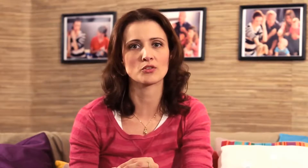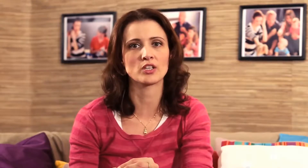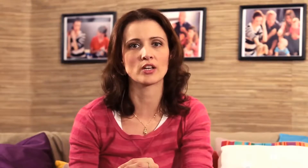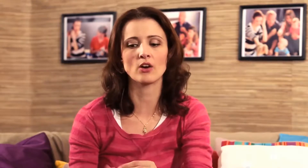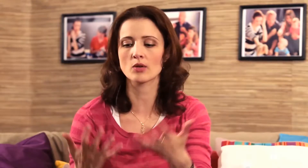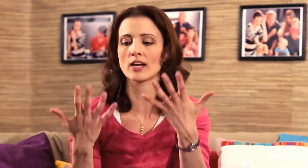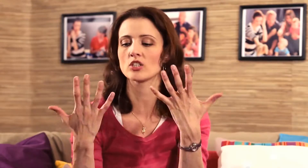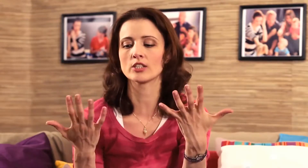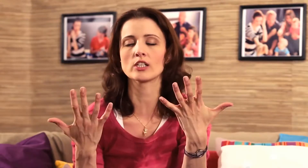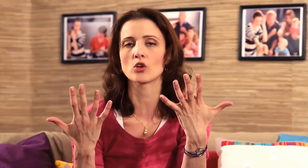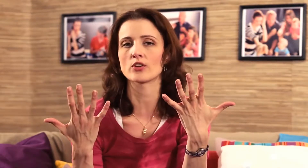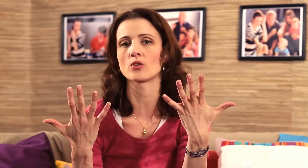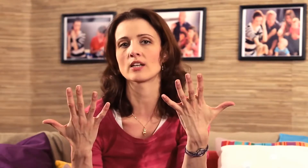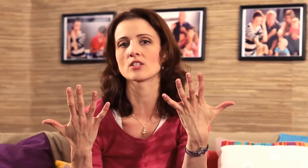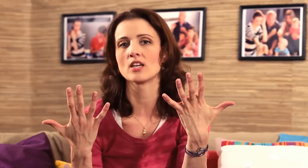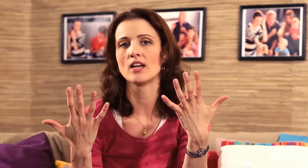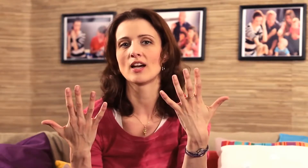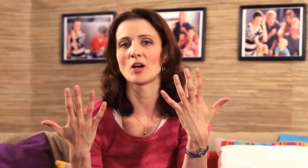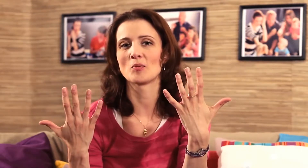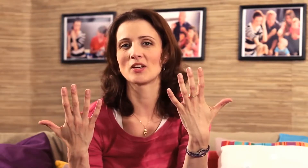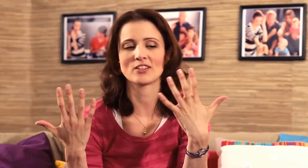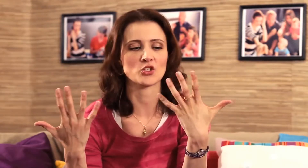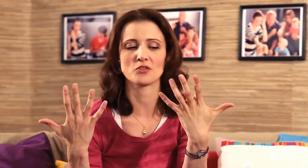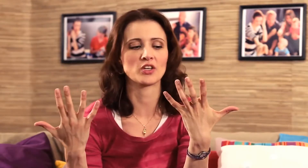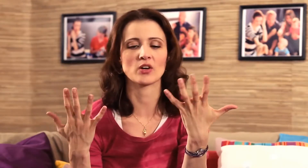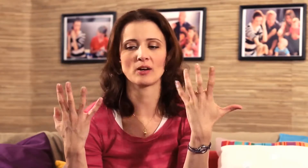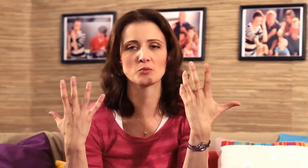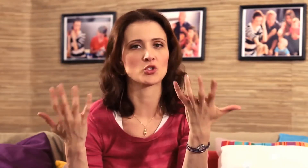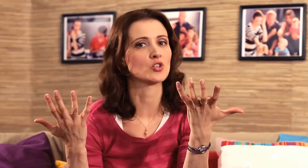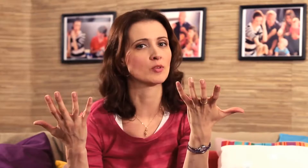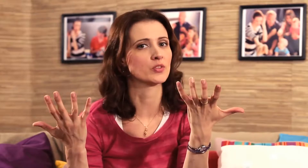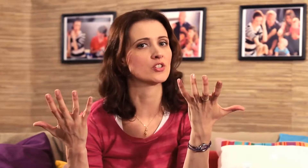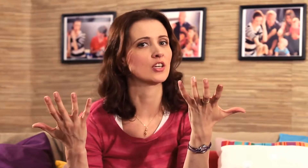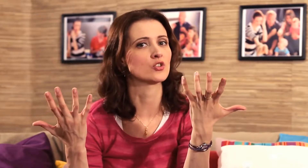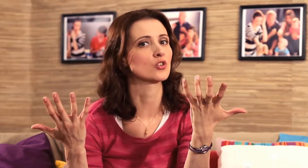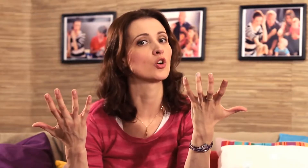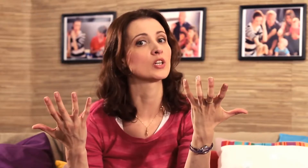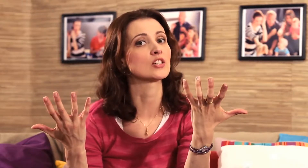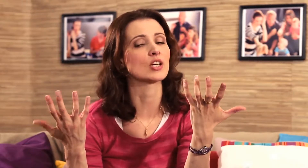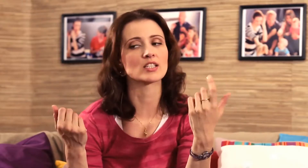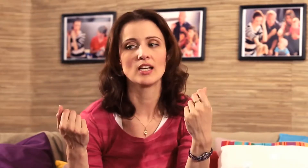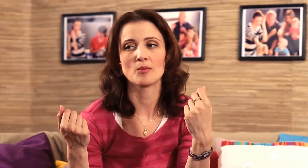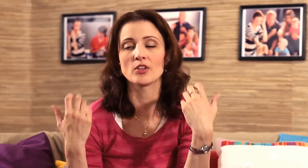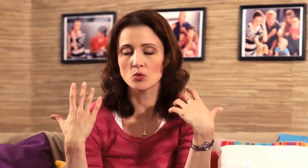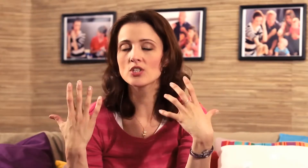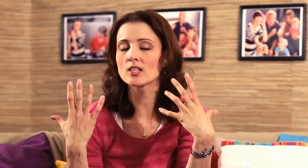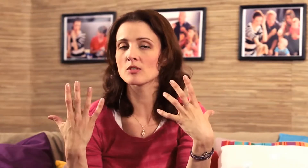to figure it out, they will actually literally look at their own hands. It's like they're starting to figure out, I'm supposed to do something with these things, I just don't know what it is yet. But you will see them